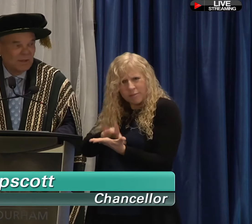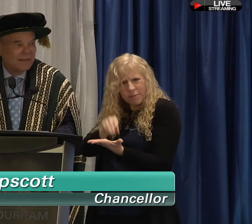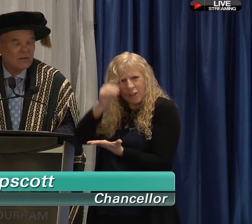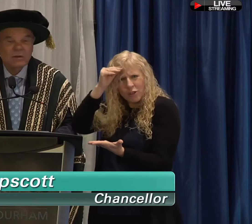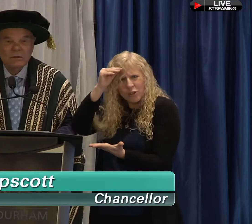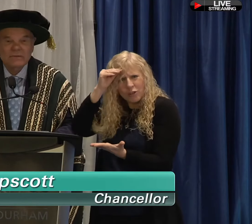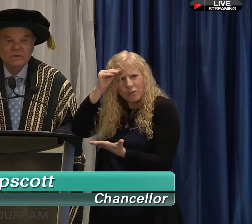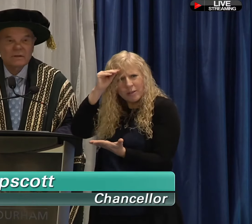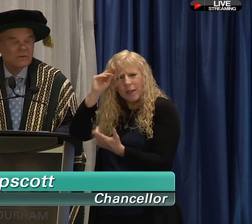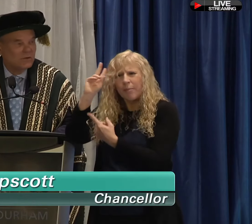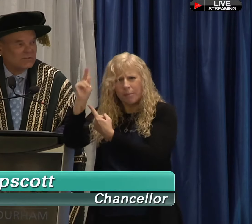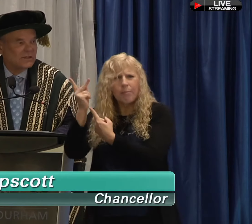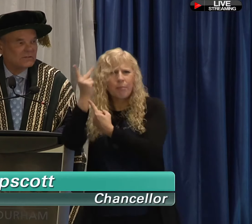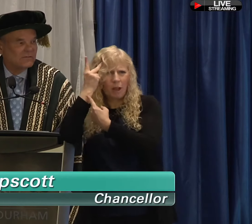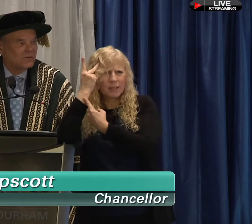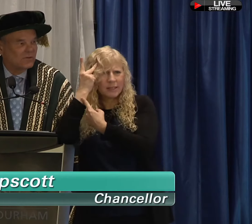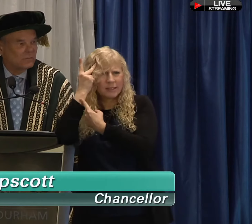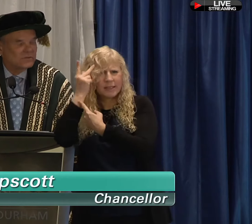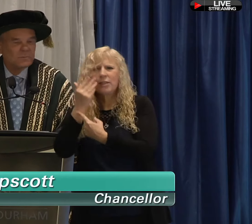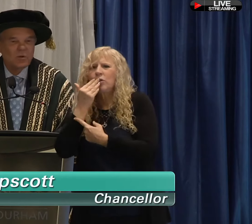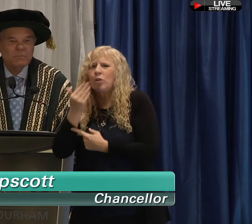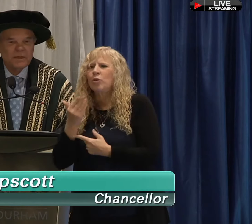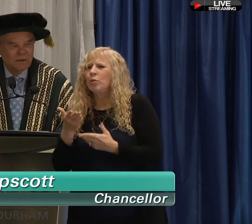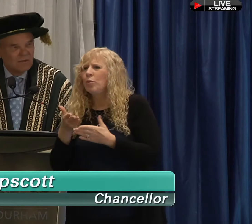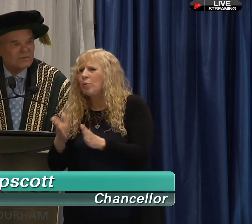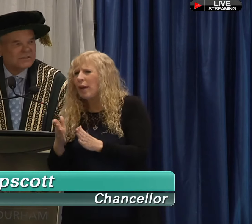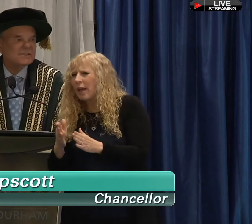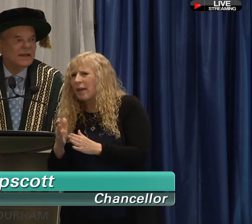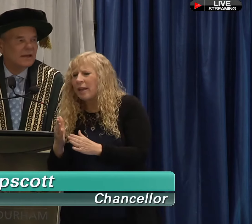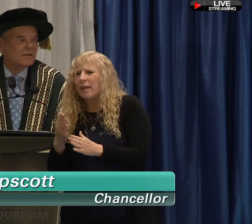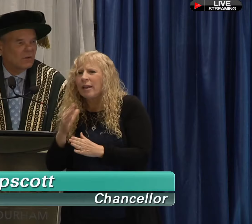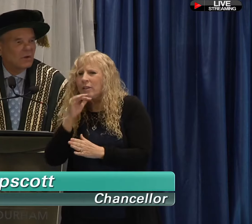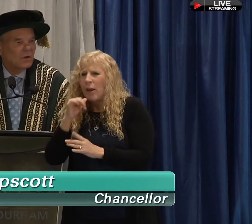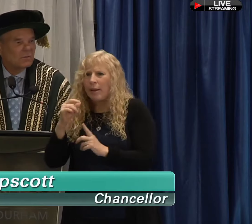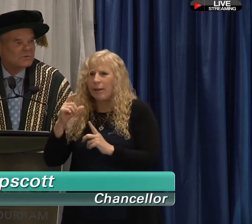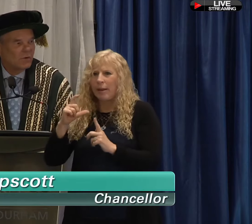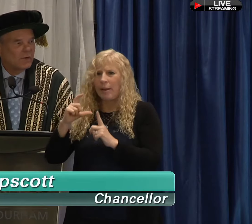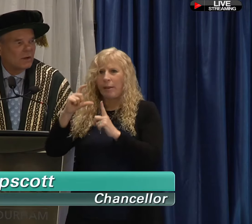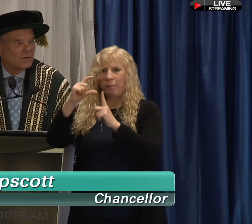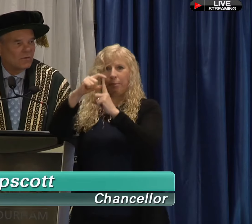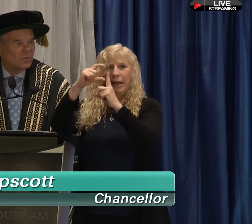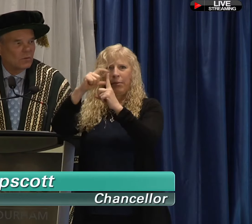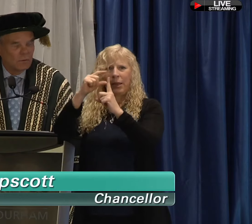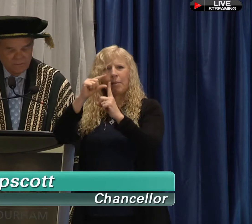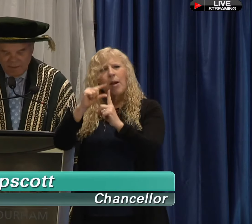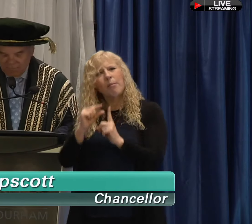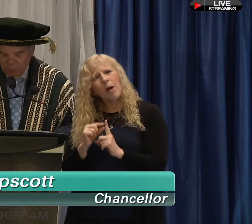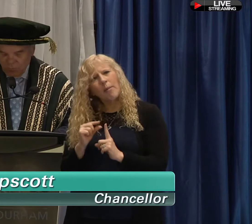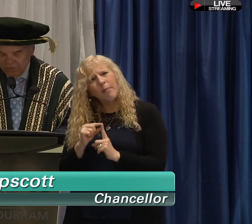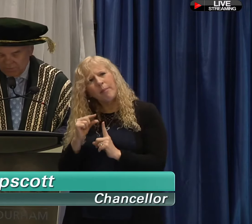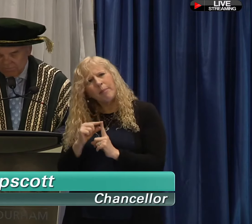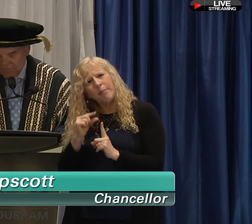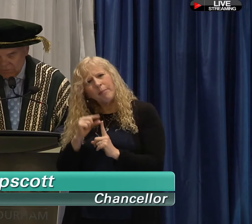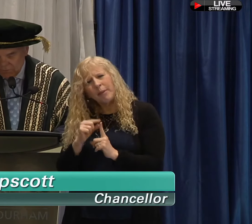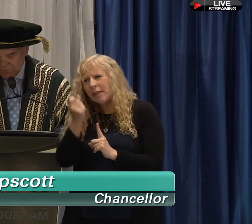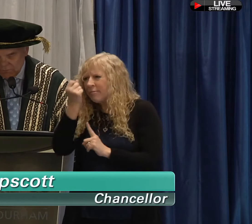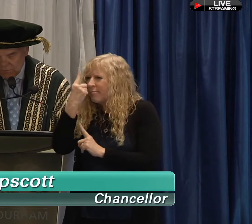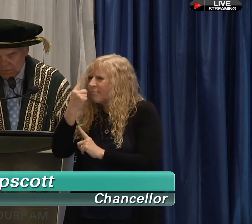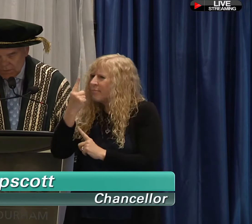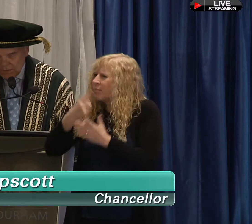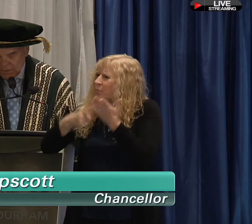Be political in the good sense of the term, small p. Understand what's going on in the world. Have a point of